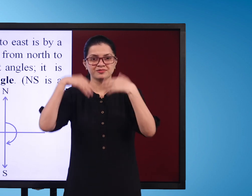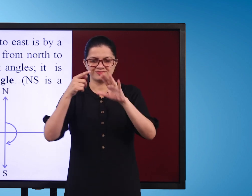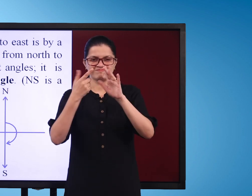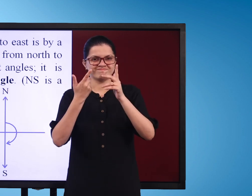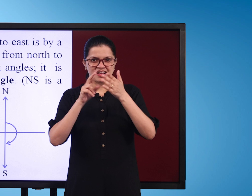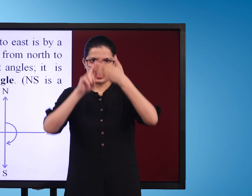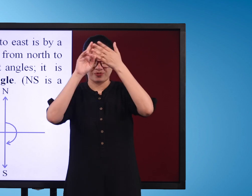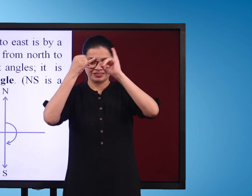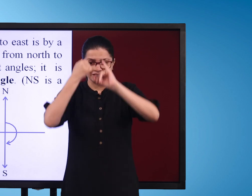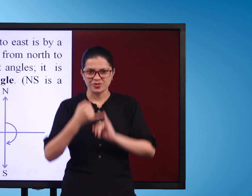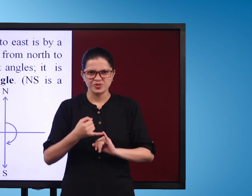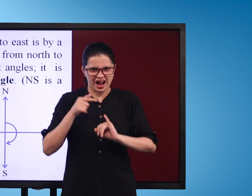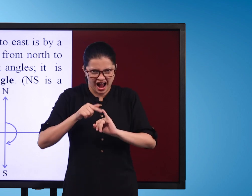It is called a